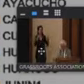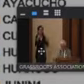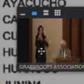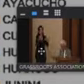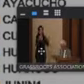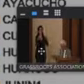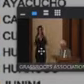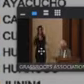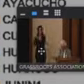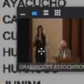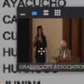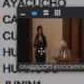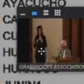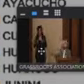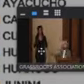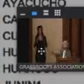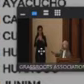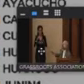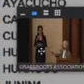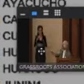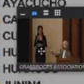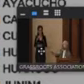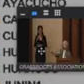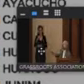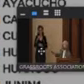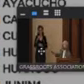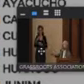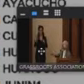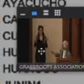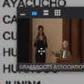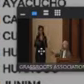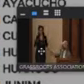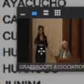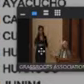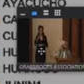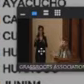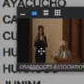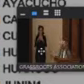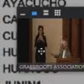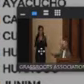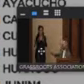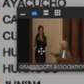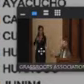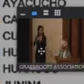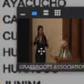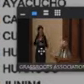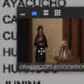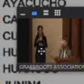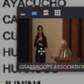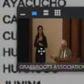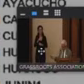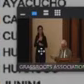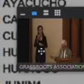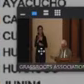municipalities. The decreasing excess, that you can observe here, the decreasing excess